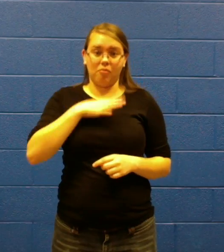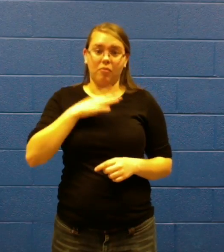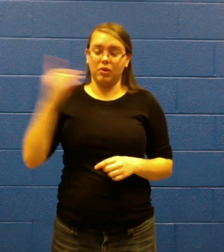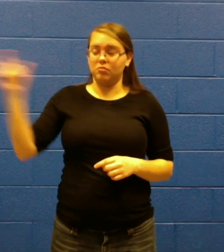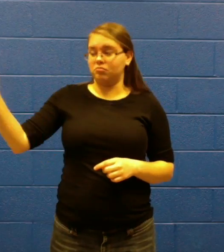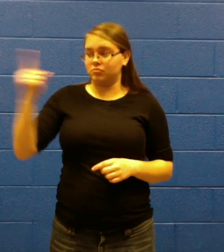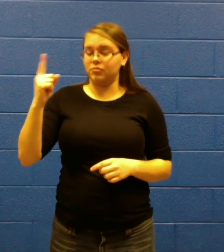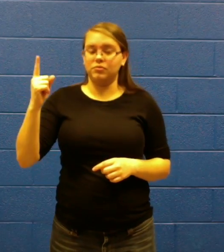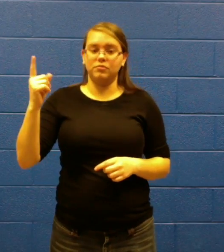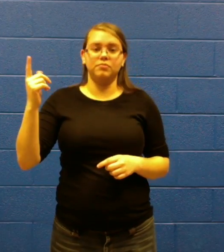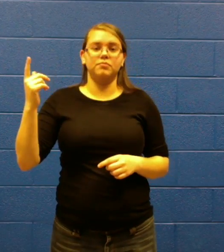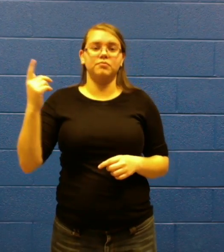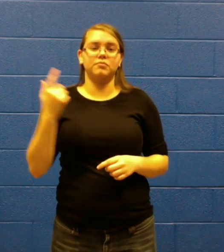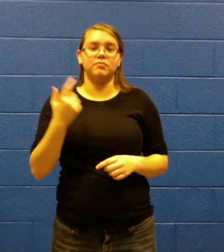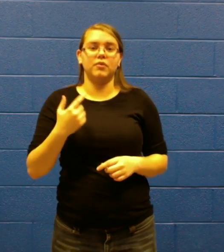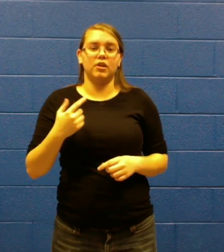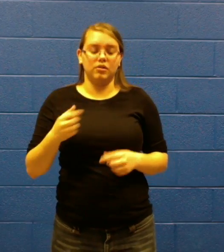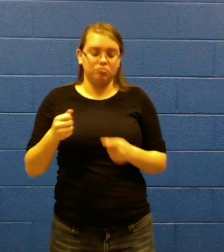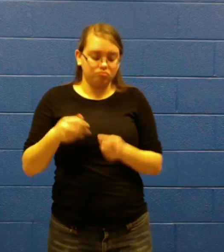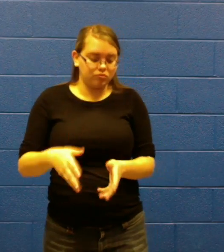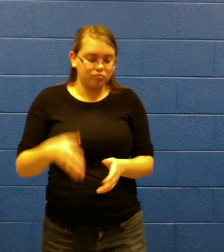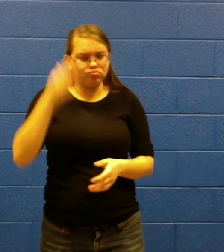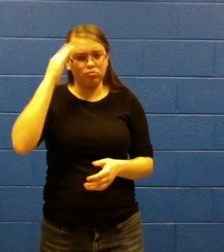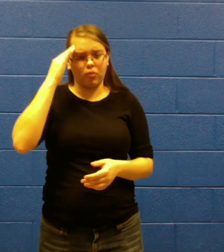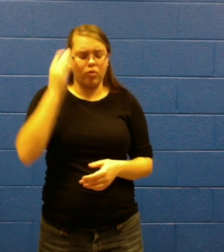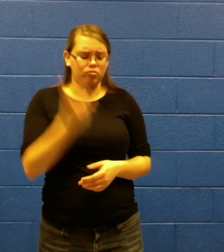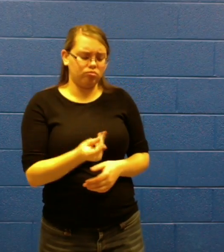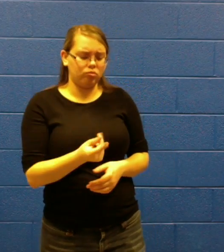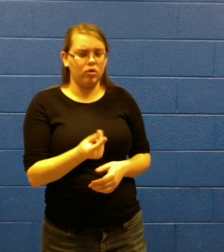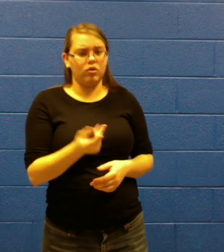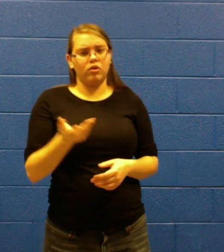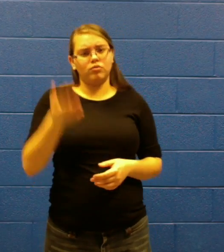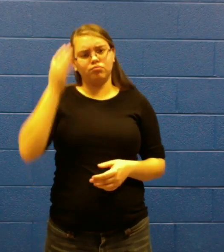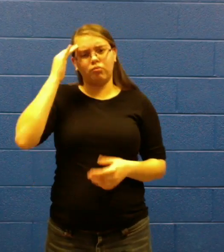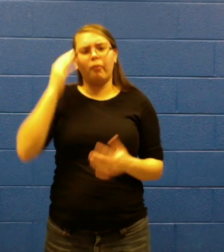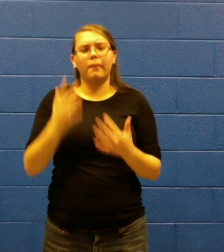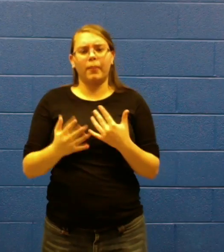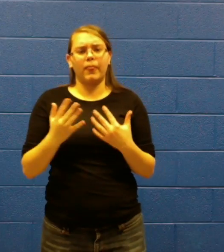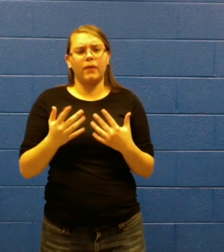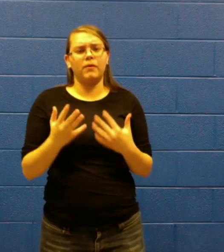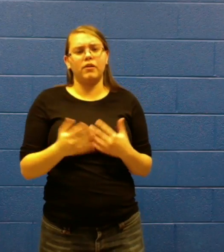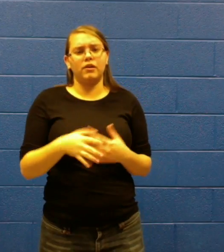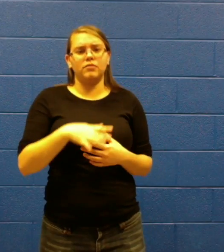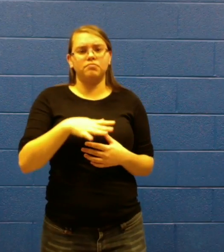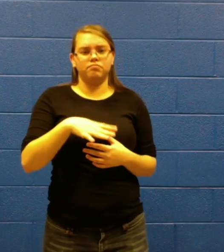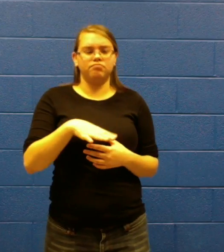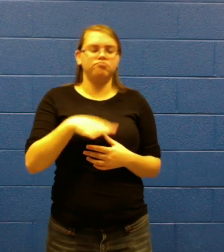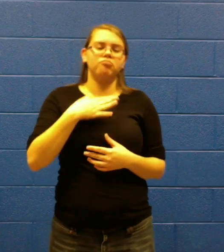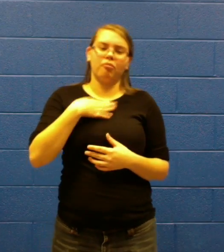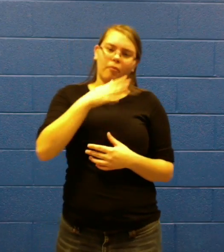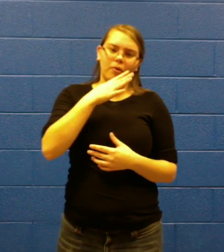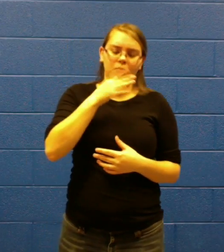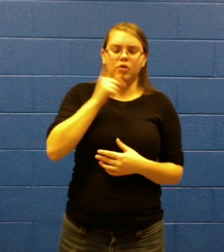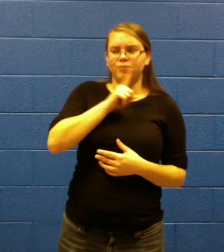Those are really like the main things that I know my dogs do that are bad. They also eat the trash, but all dogs eat the